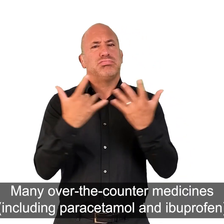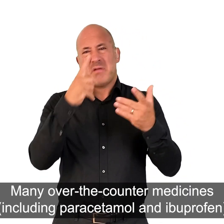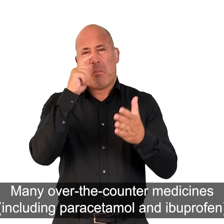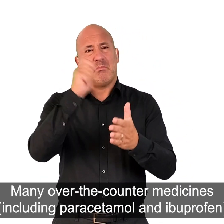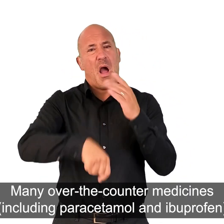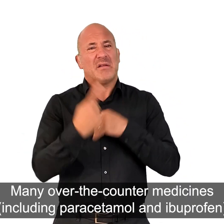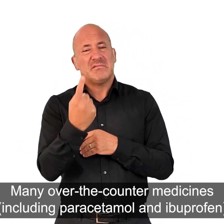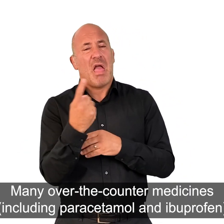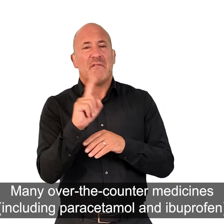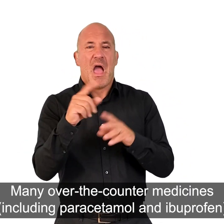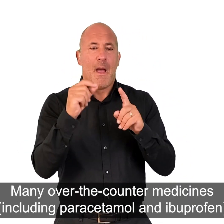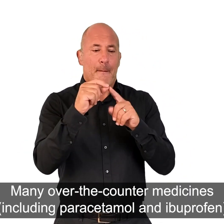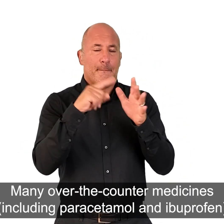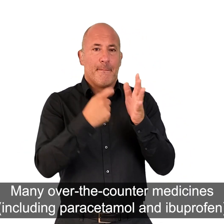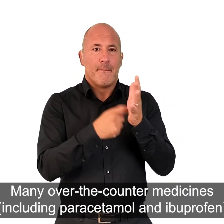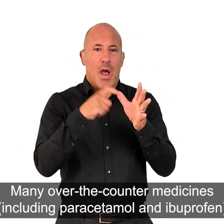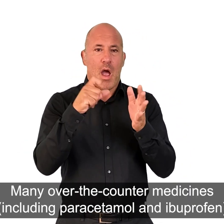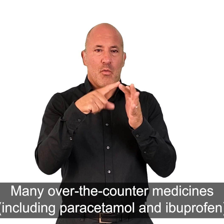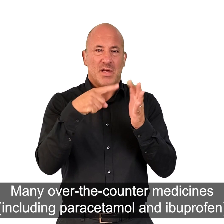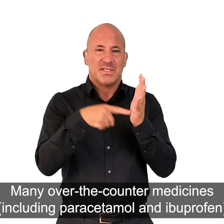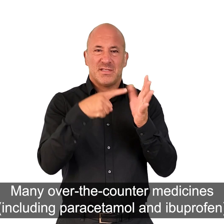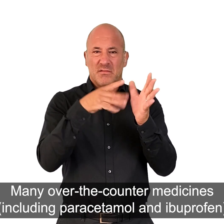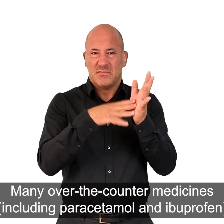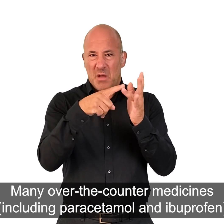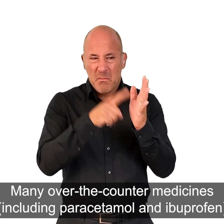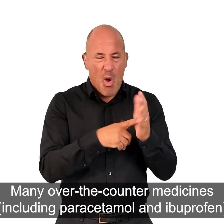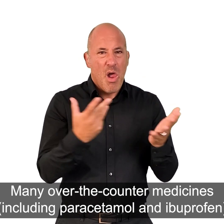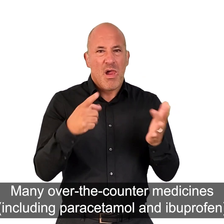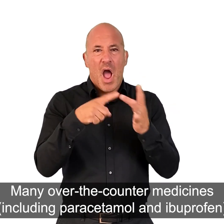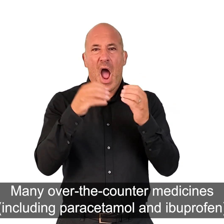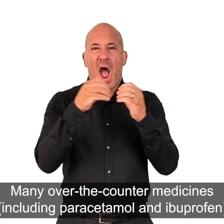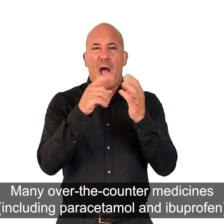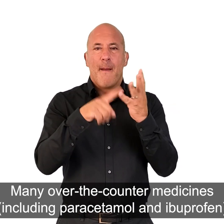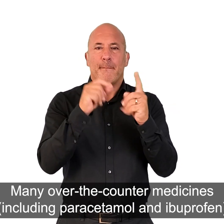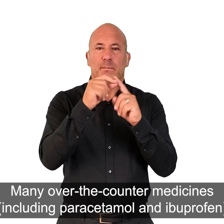Many over-the-counter medicines, including paracetamol and ibuprofen,